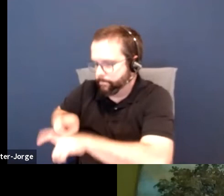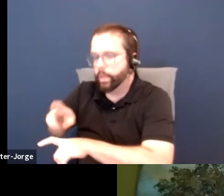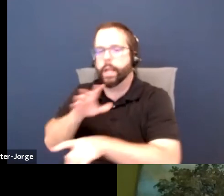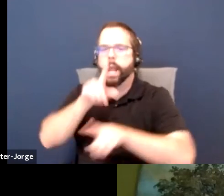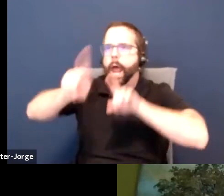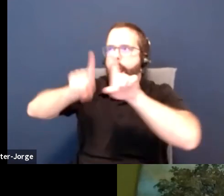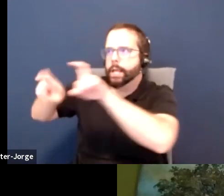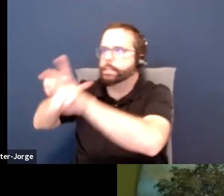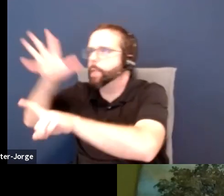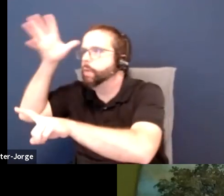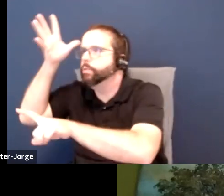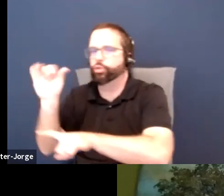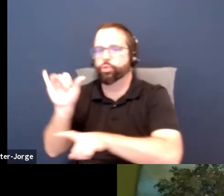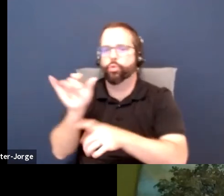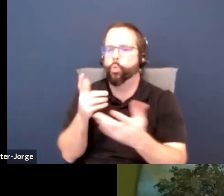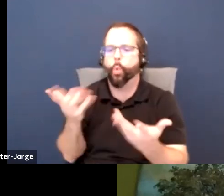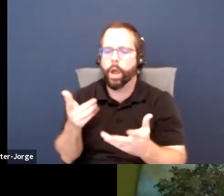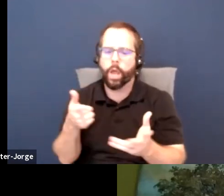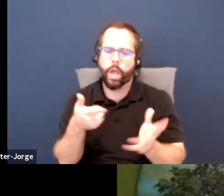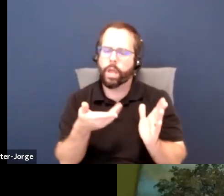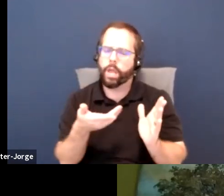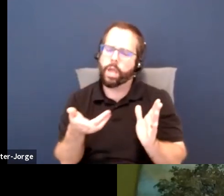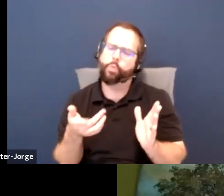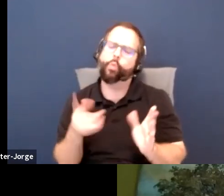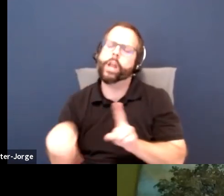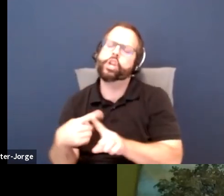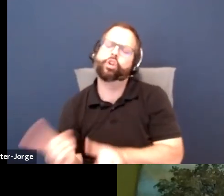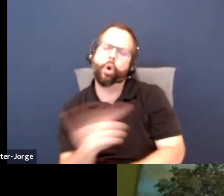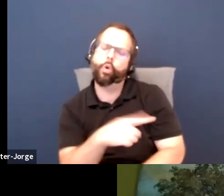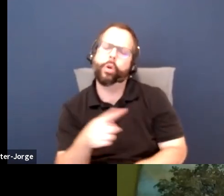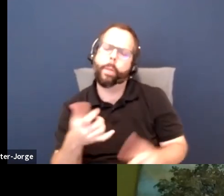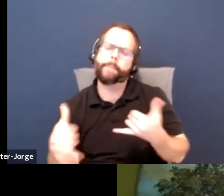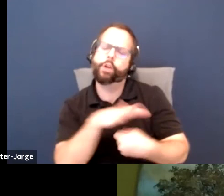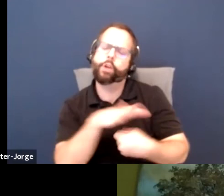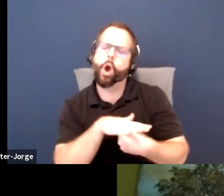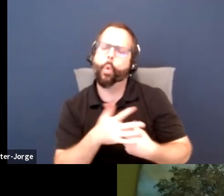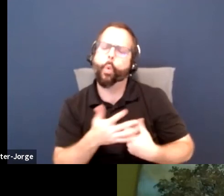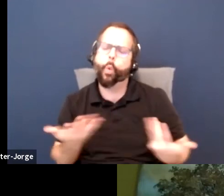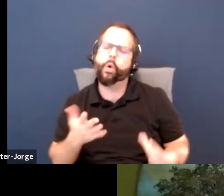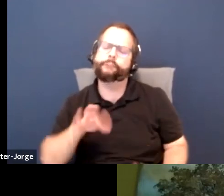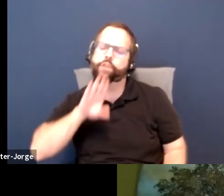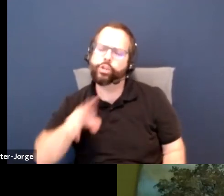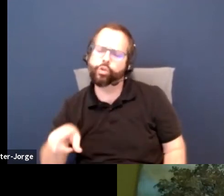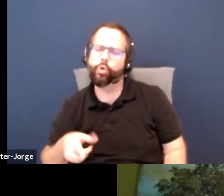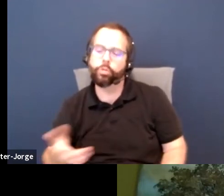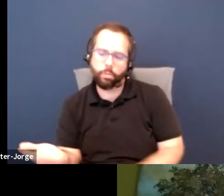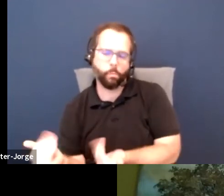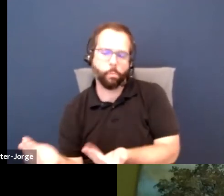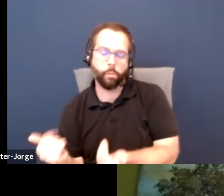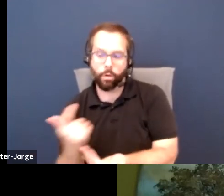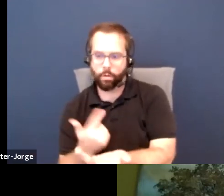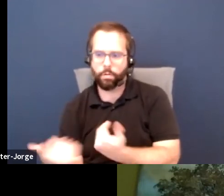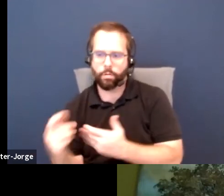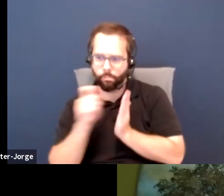elements of a playground, you know, are frustrating or have worked well for them in other areas